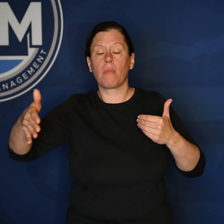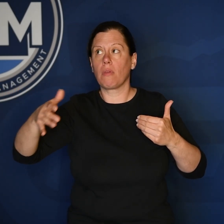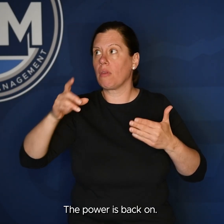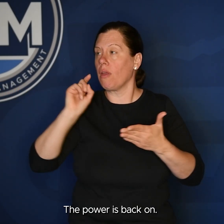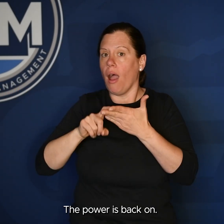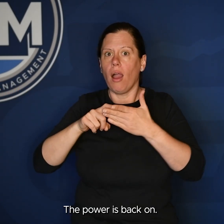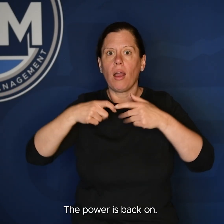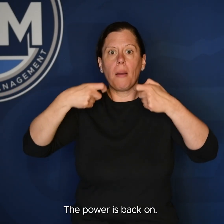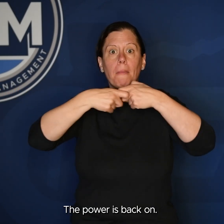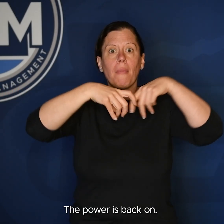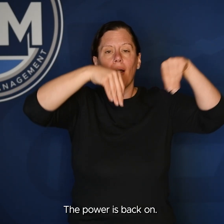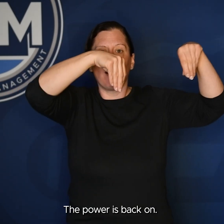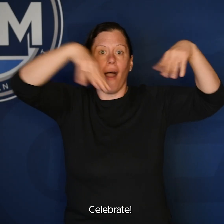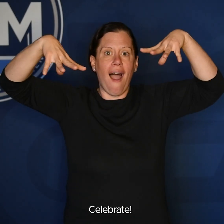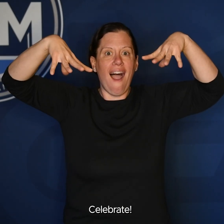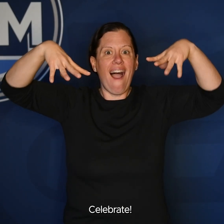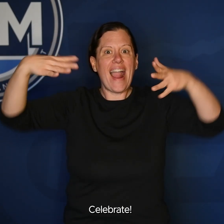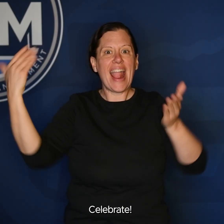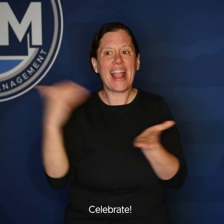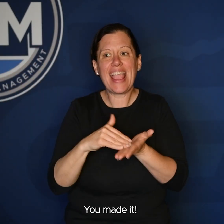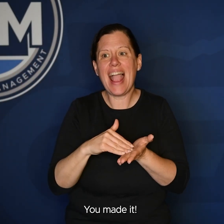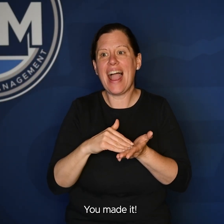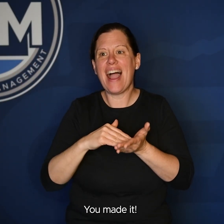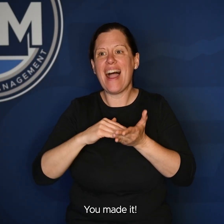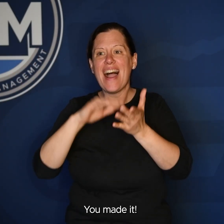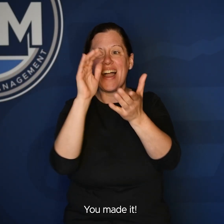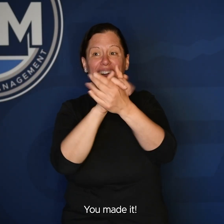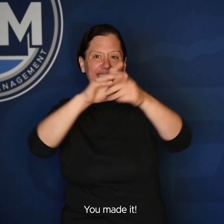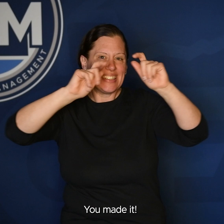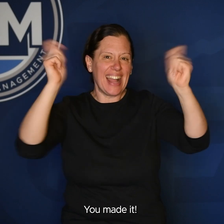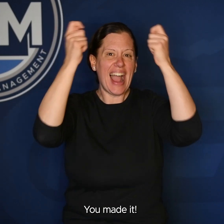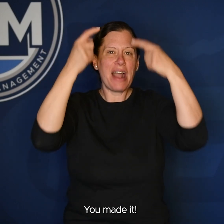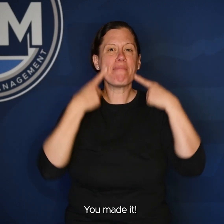The power is back on. Celebrate! You made it!